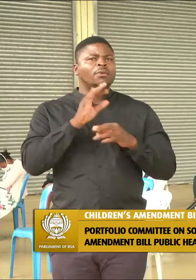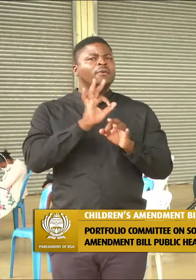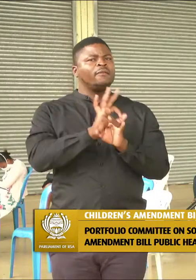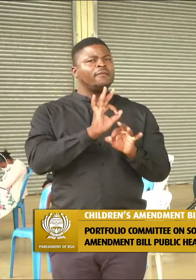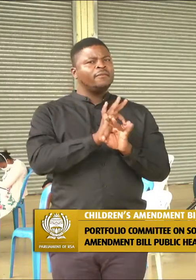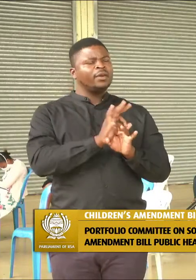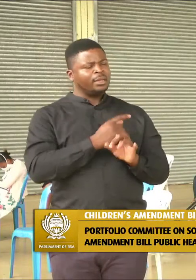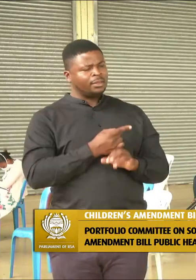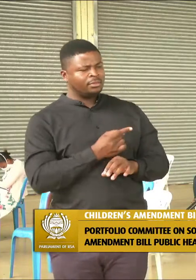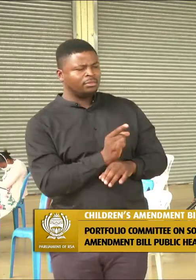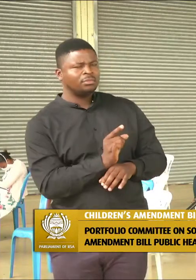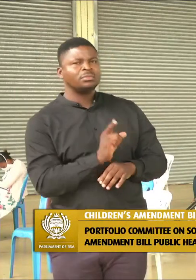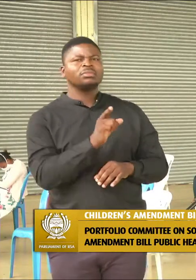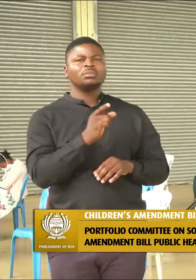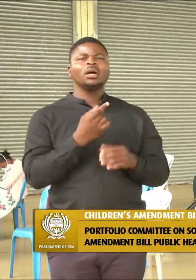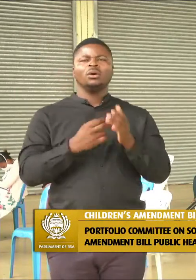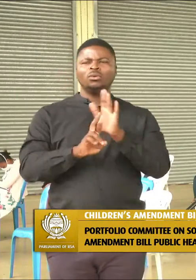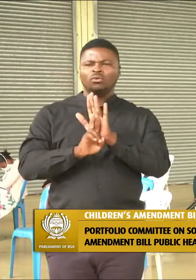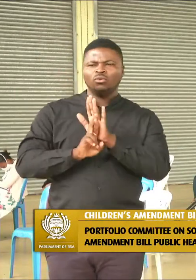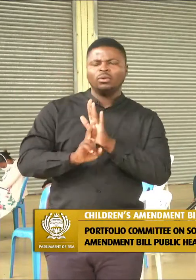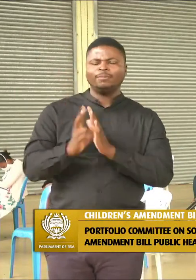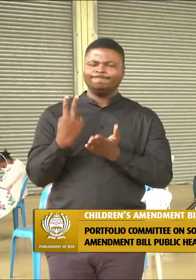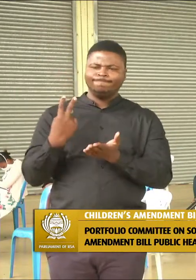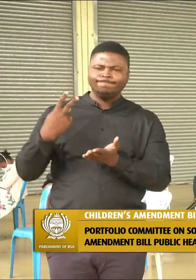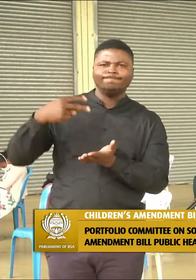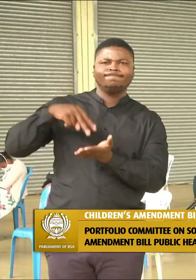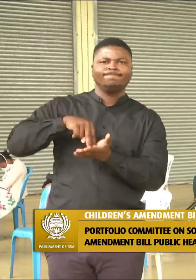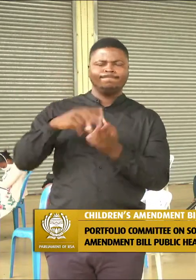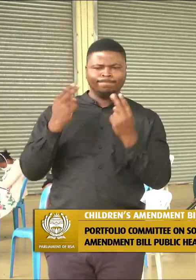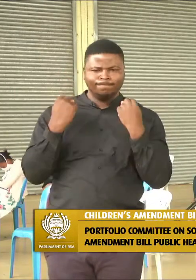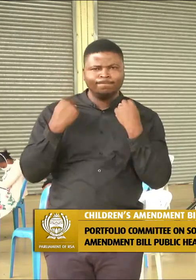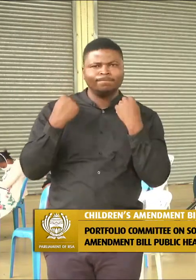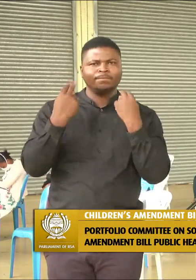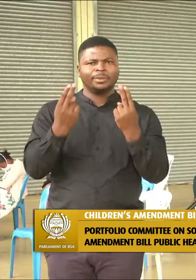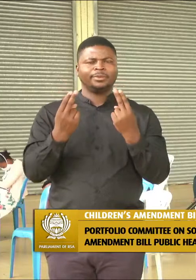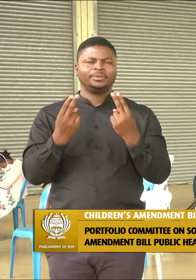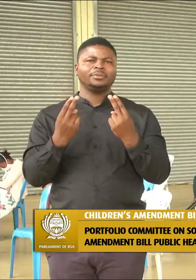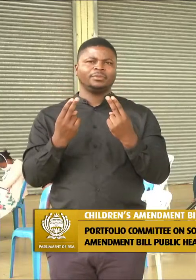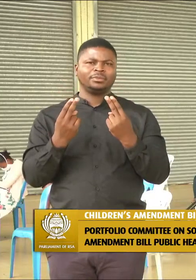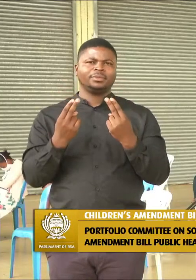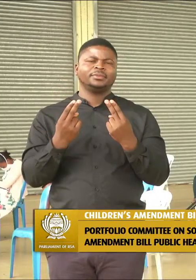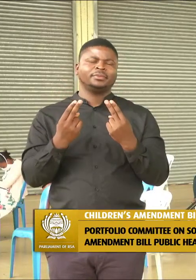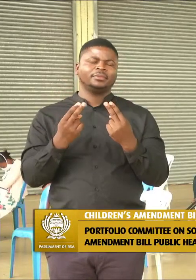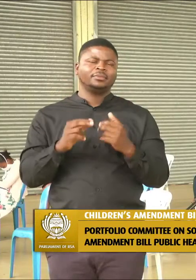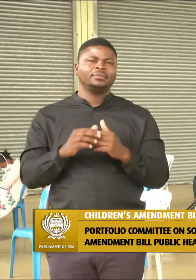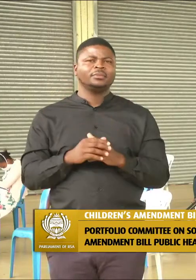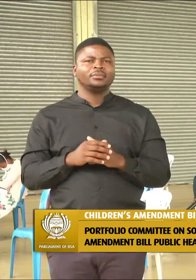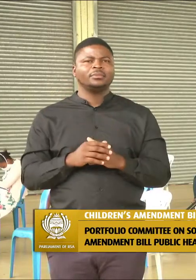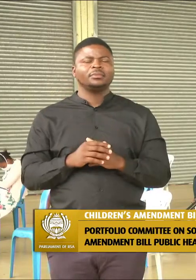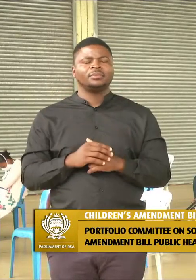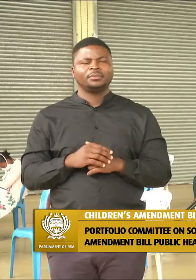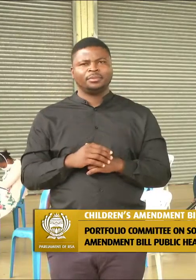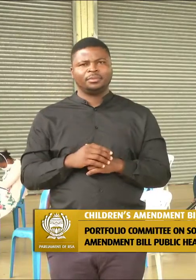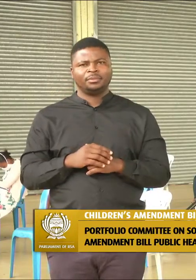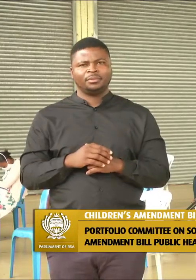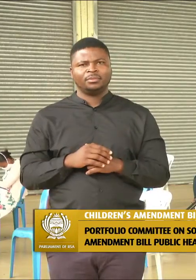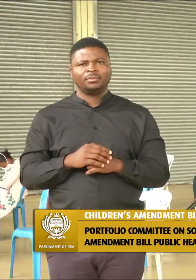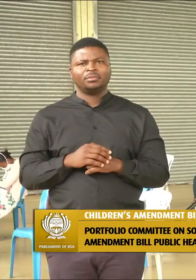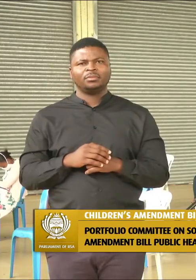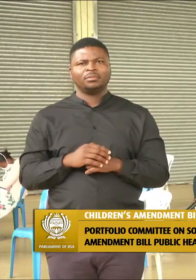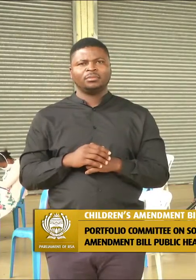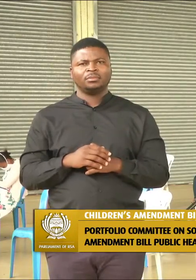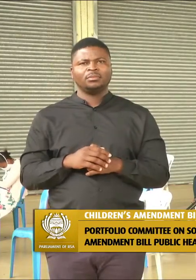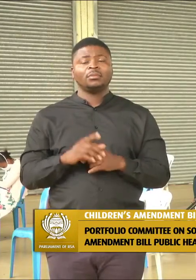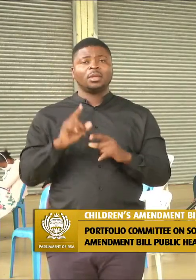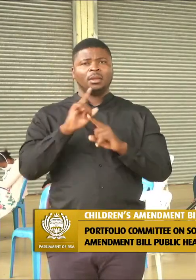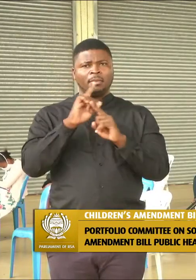Sitho baba ke bathi ukukhuphula amasokisi basukume bame ngeinyawo. But in many instances, and I'll use an